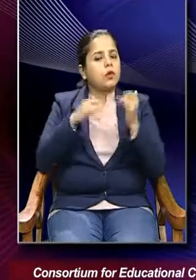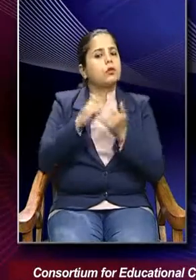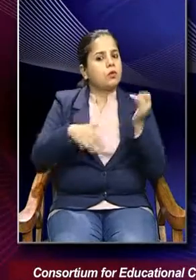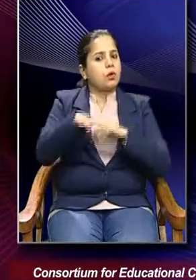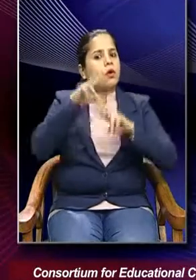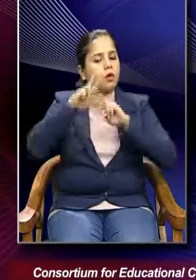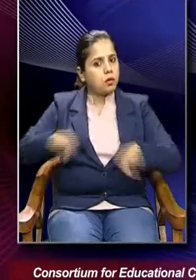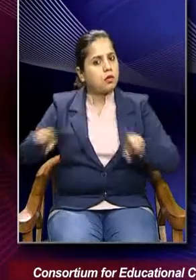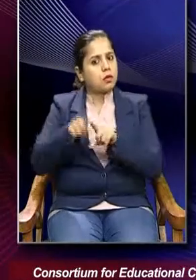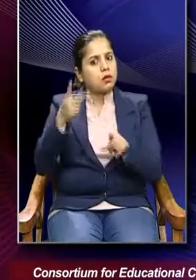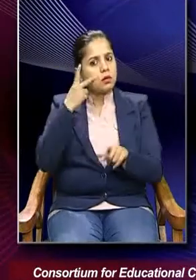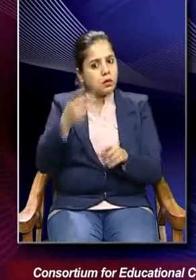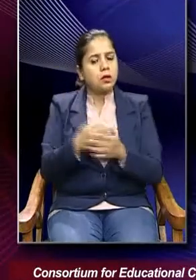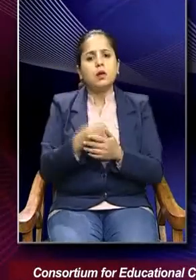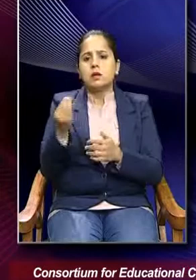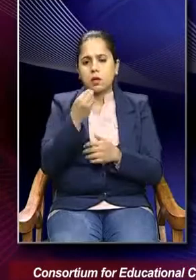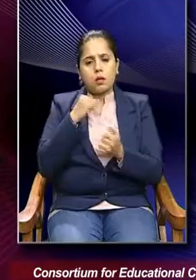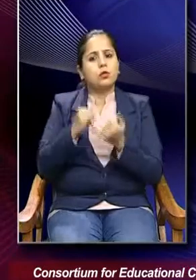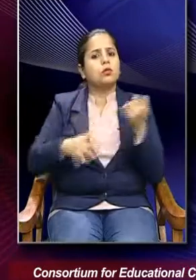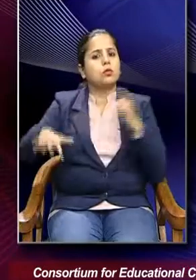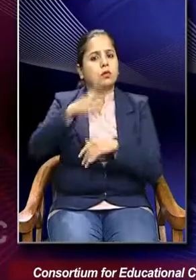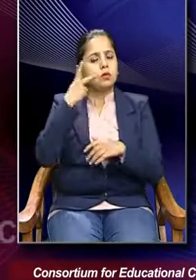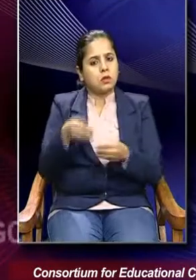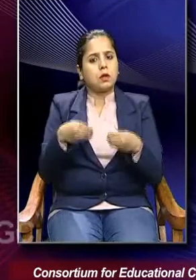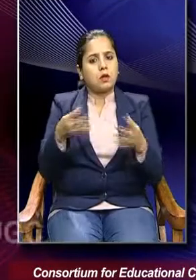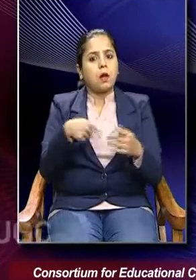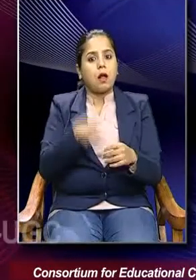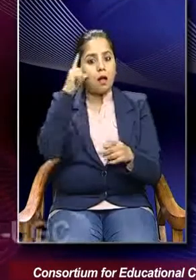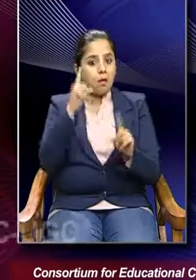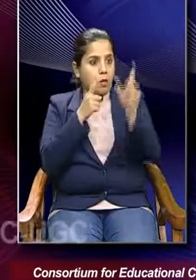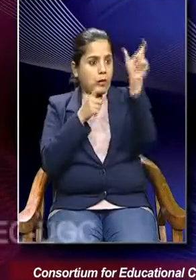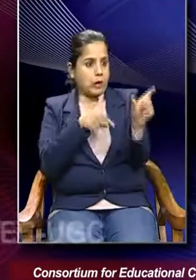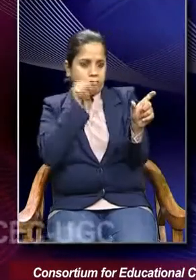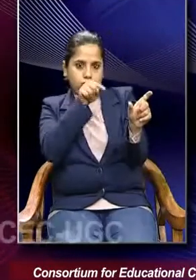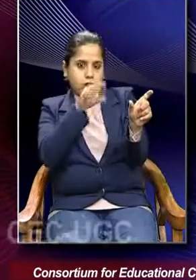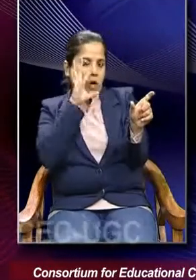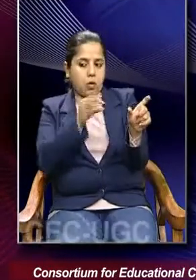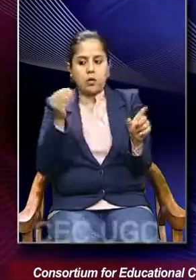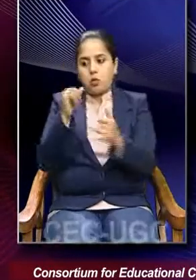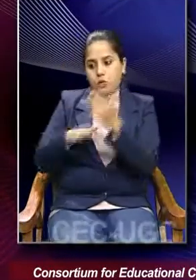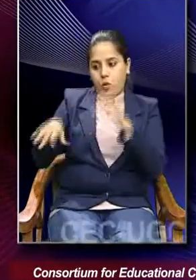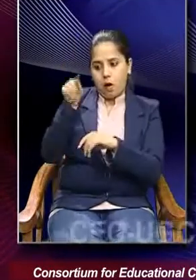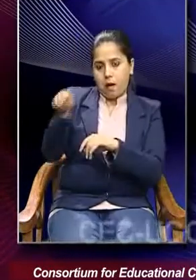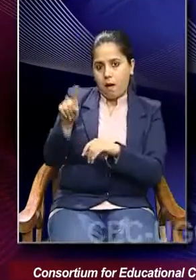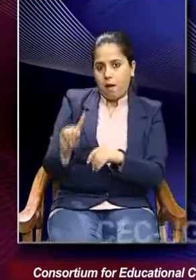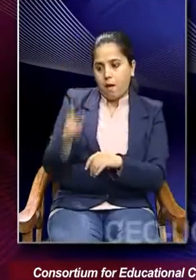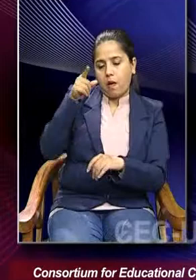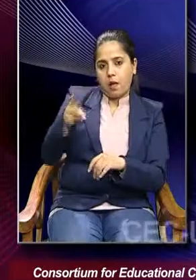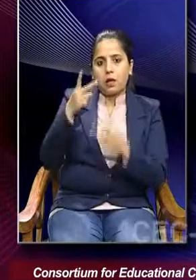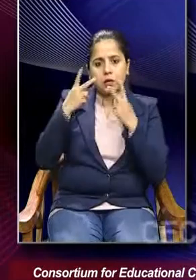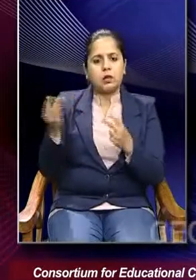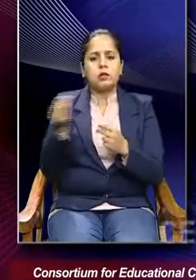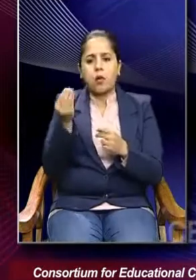sociology, we'll see some sociologists give preference to individuals, some to society, and some to kind of